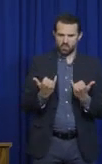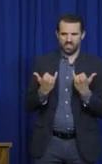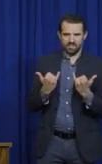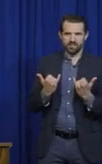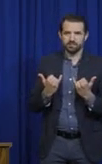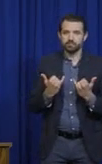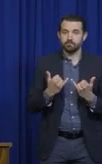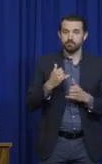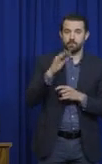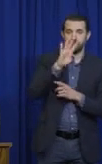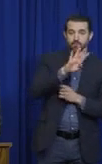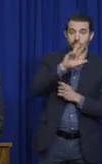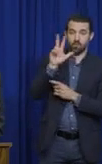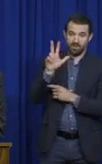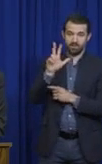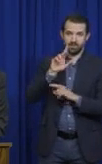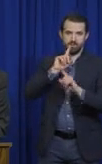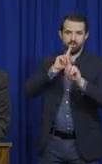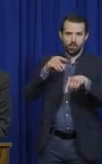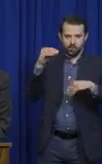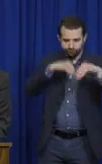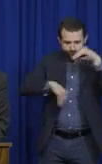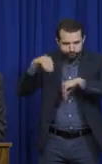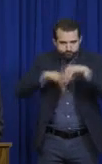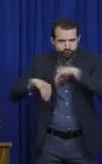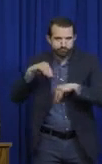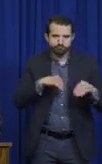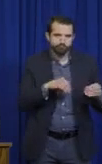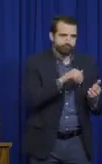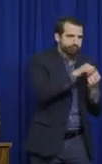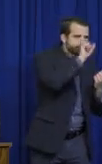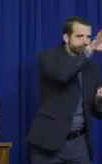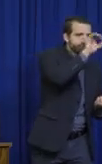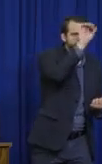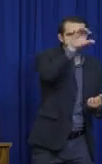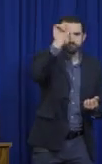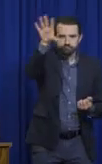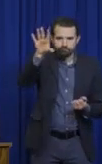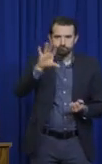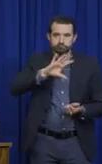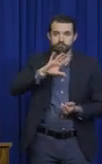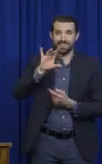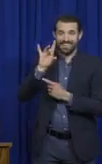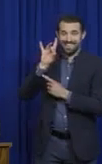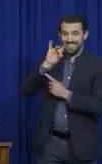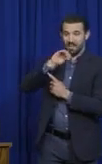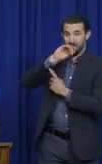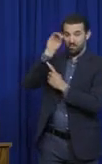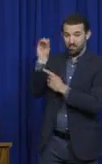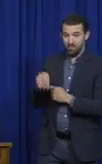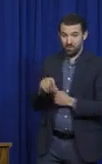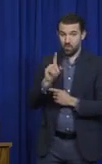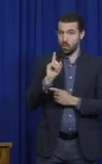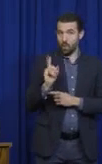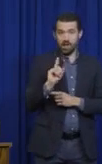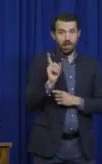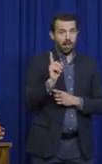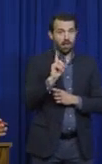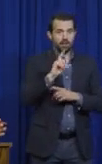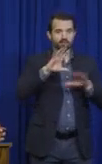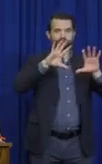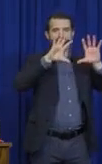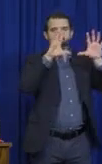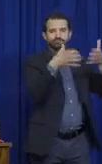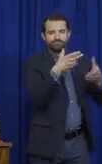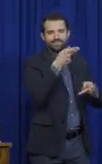43 orders will be going out. Approximately 80% of those orders are going to congregate care settings with a focus